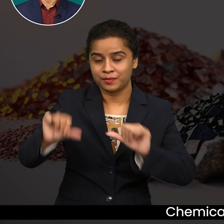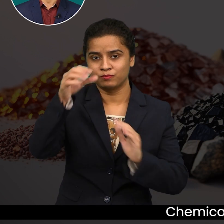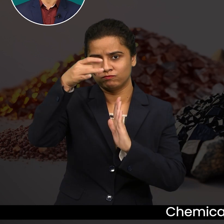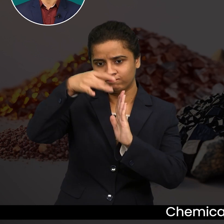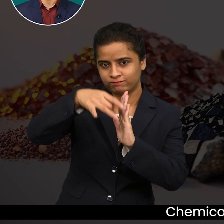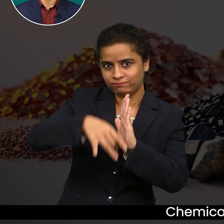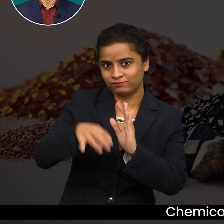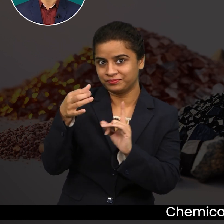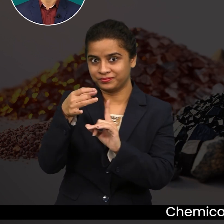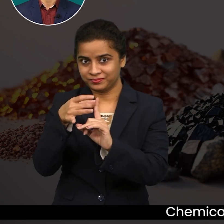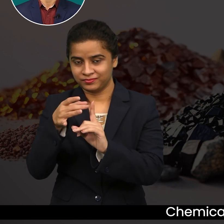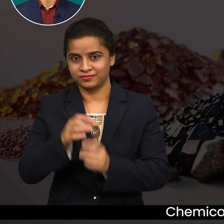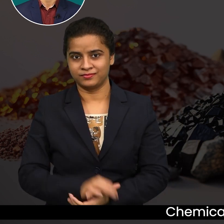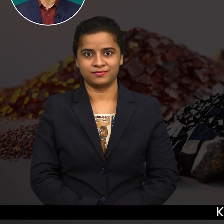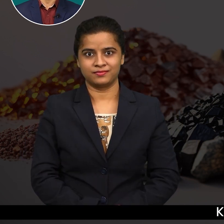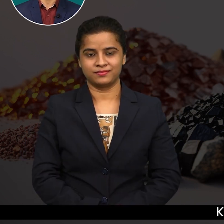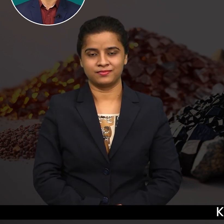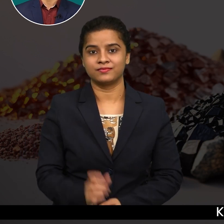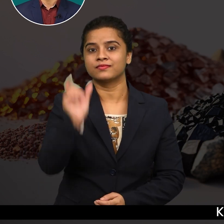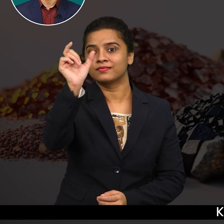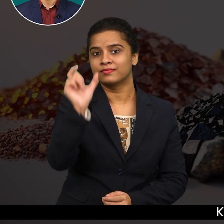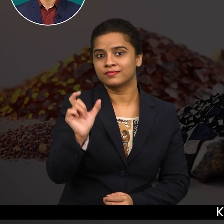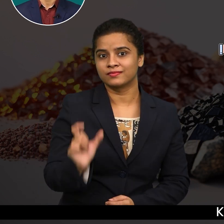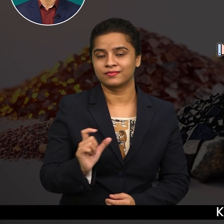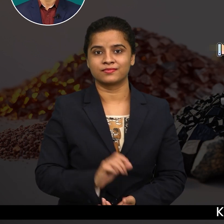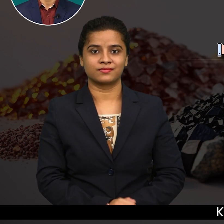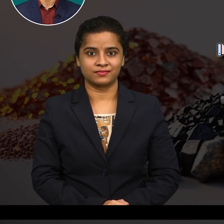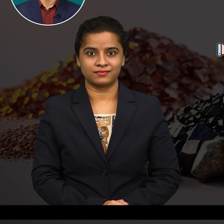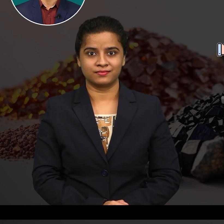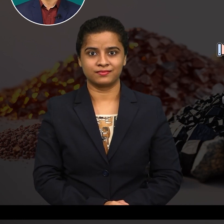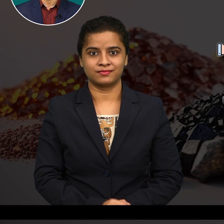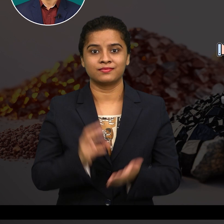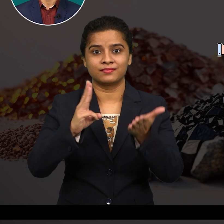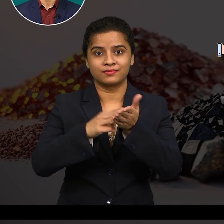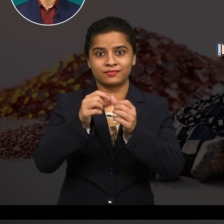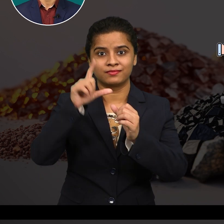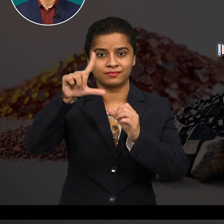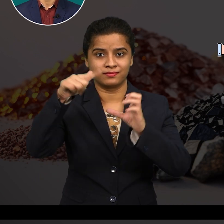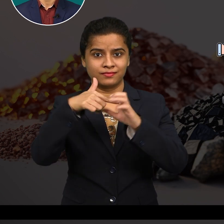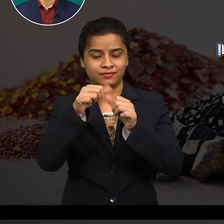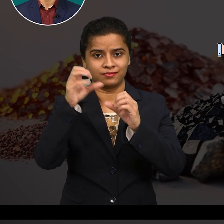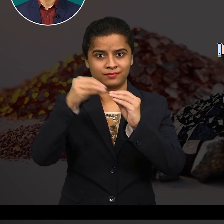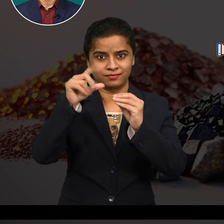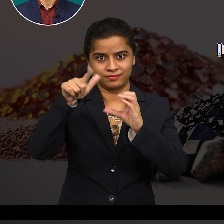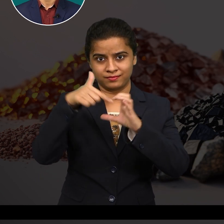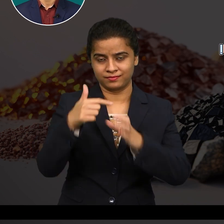chemical properties of metal. Keywords are malleable,